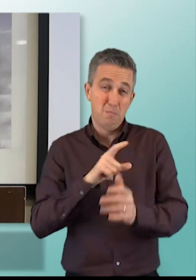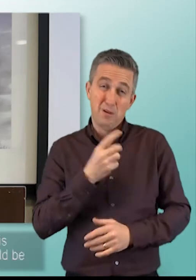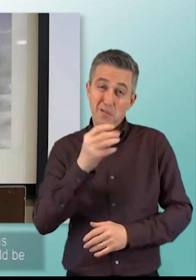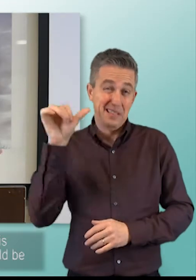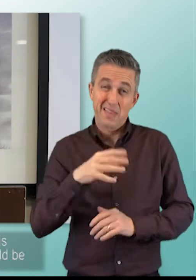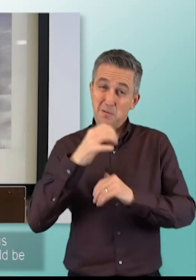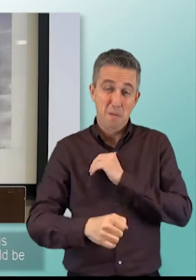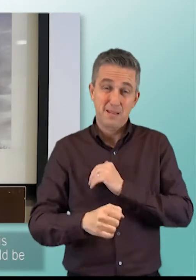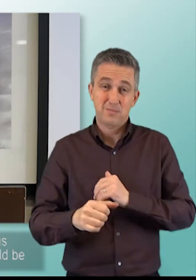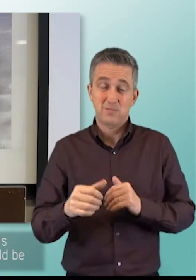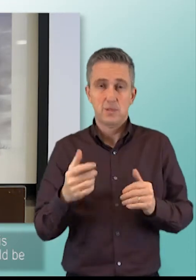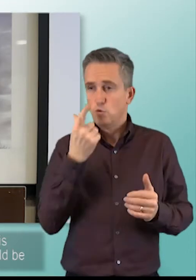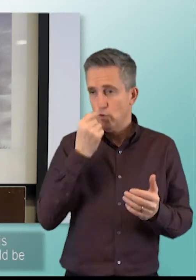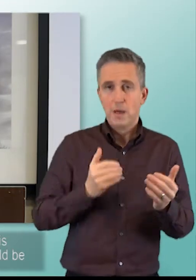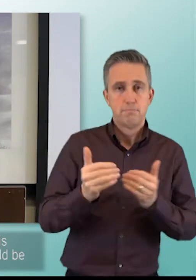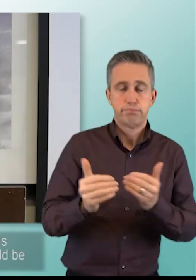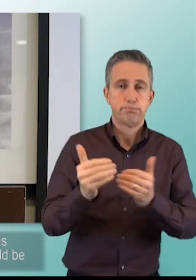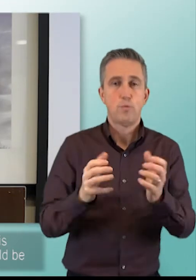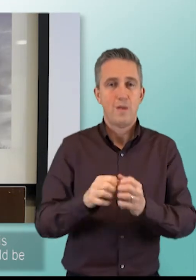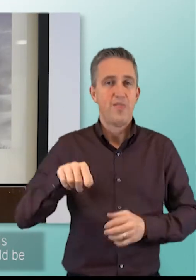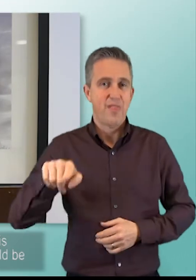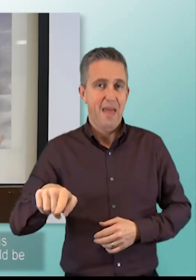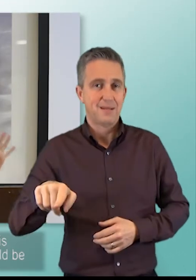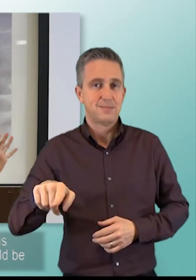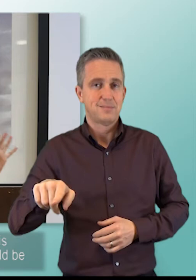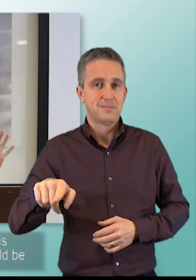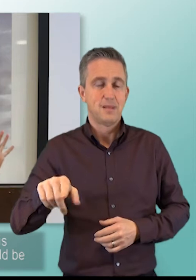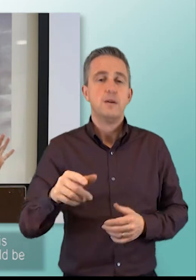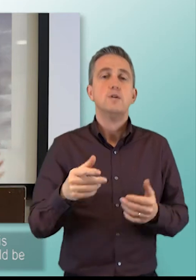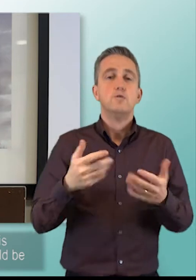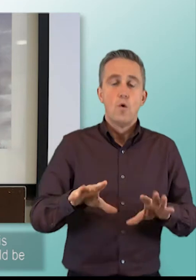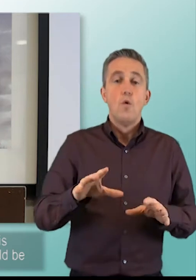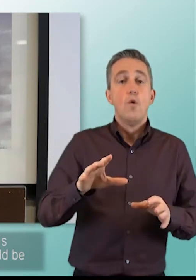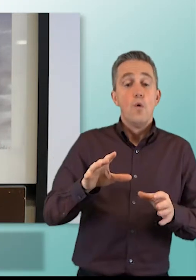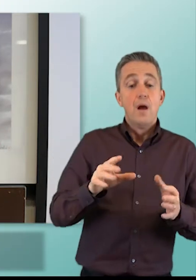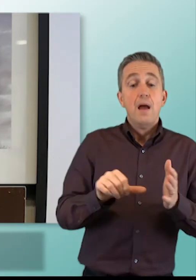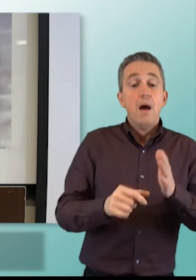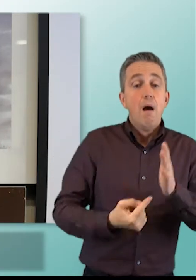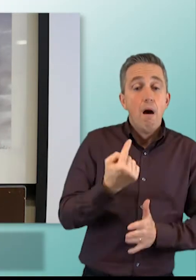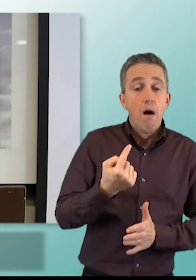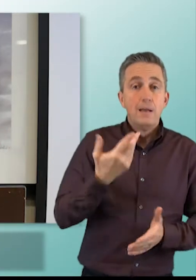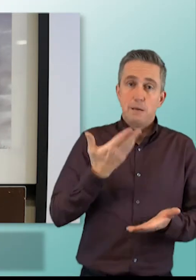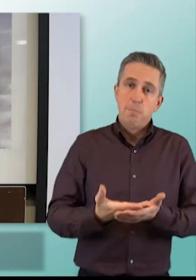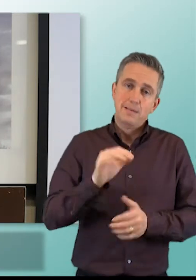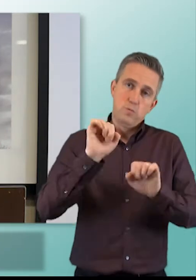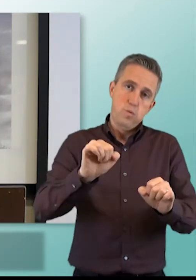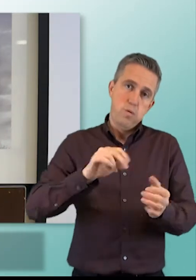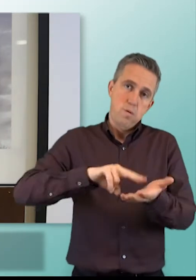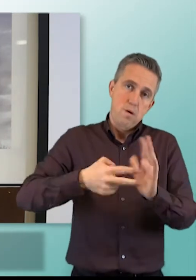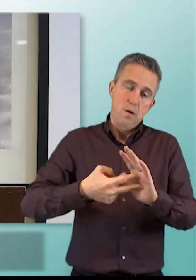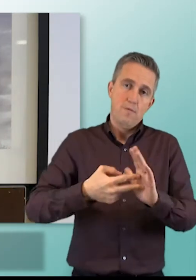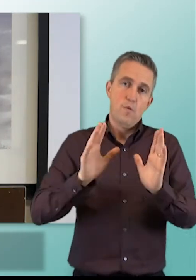So it is something that the trustees have to decide is something that is a risk to their organisation. It should be very much linked up to the way that